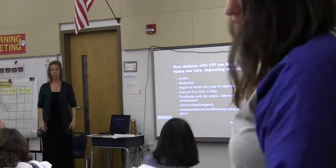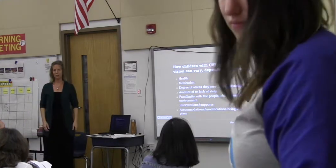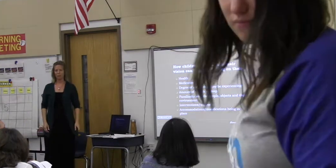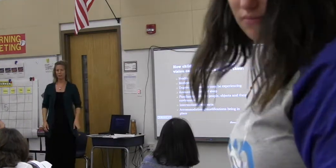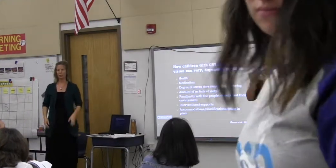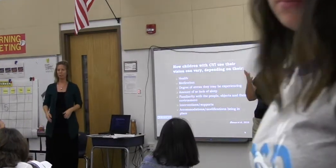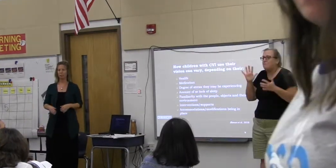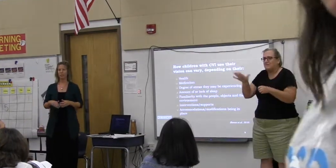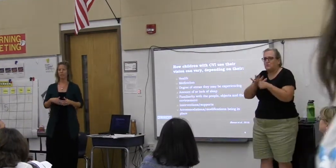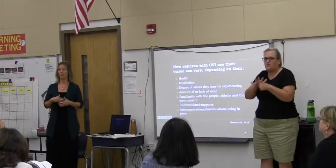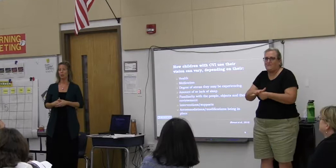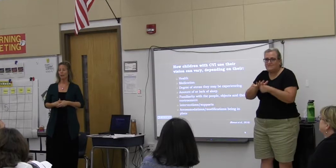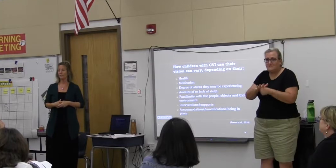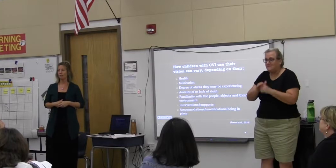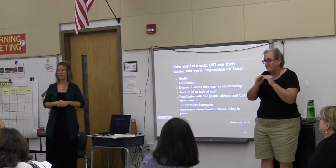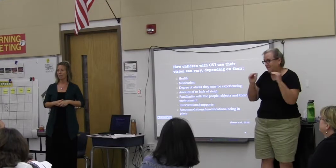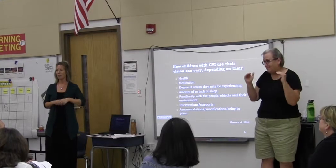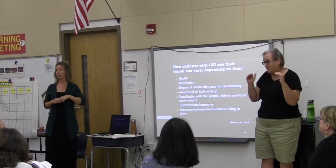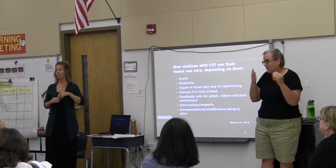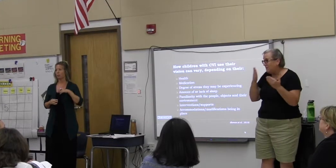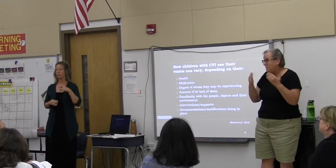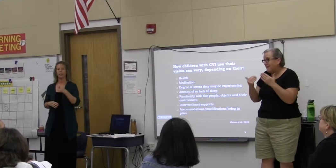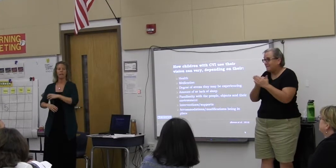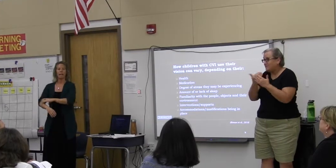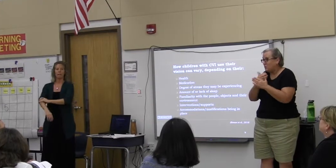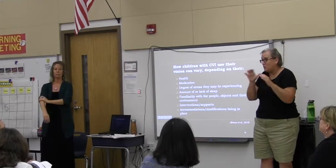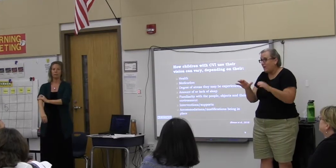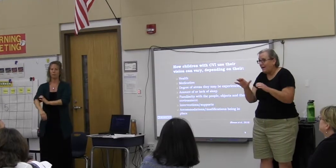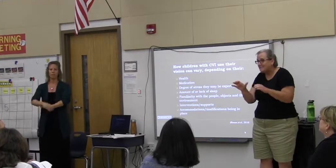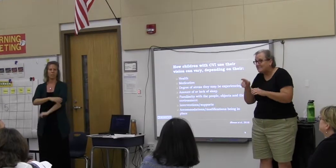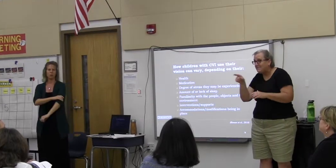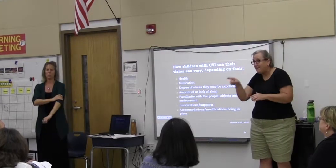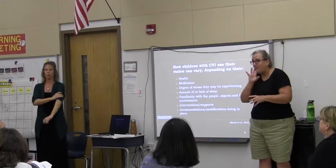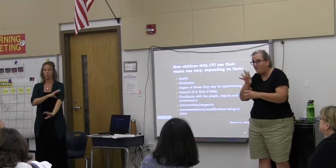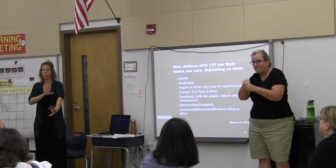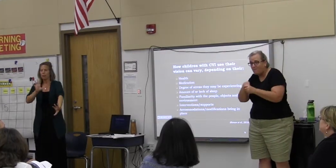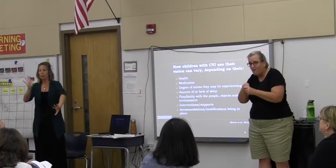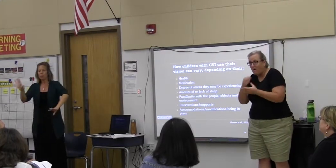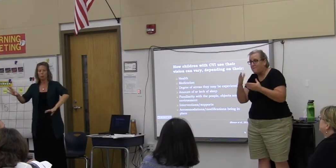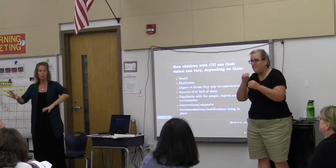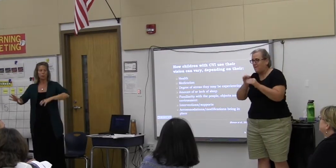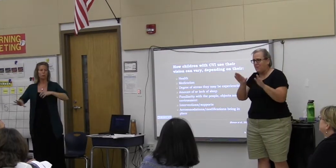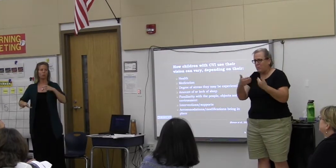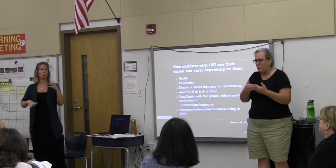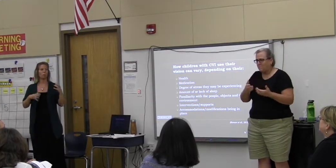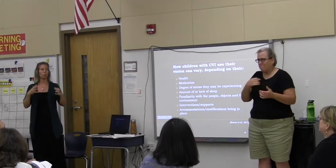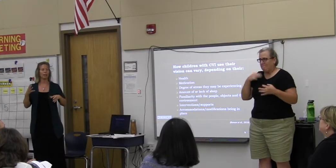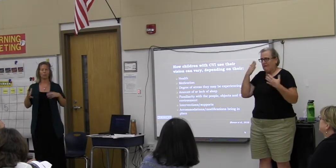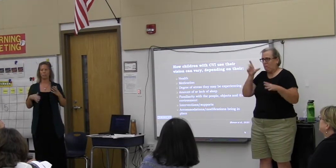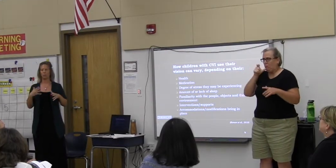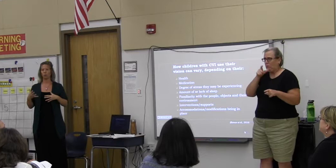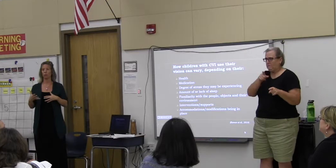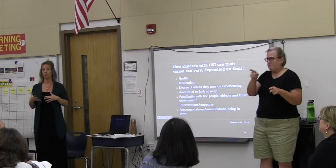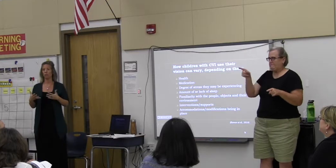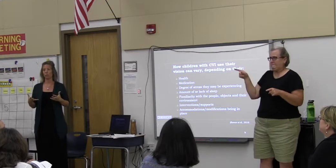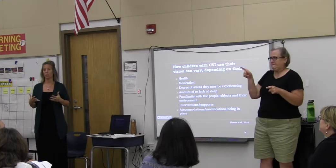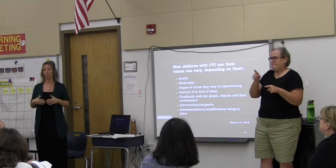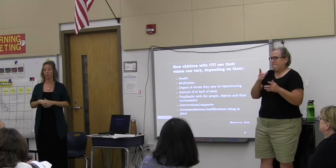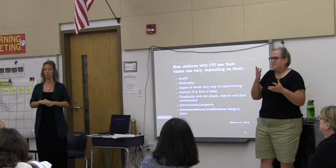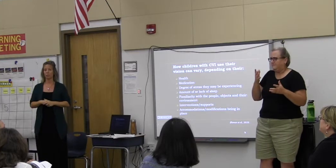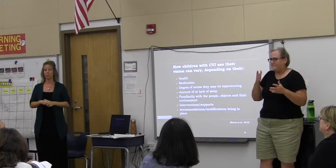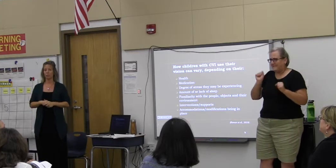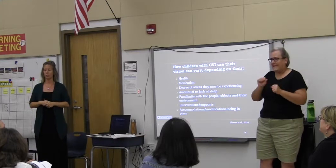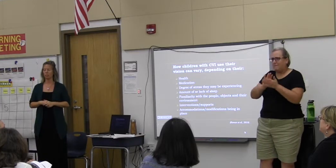they might be experiencing, if it's a new activity that they're doing, if they're in a room where they don't know people, whatever type of stress, if